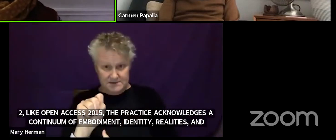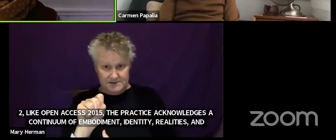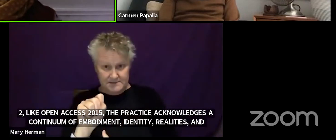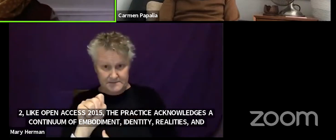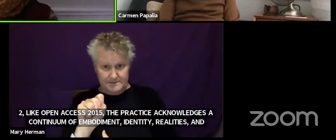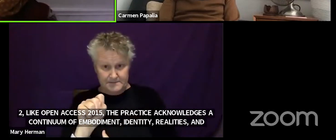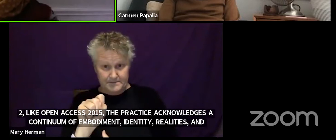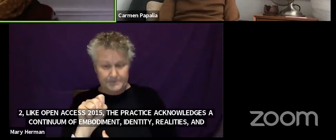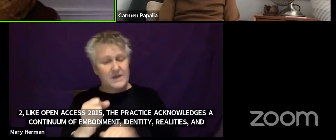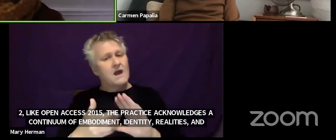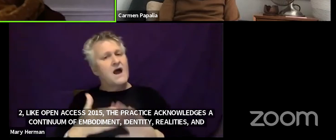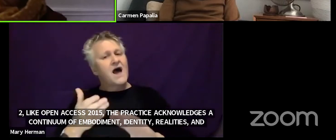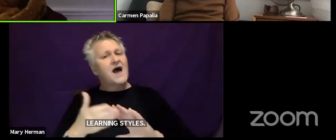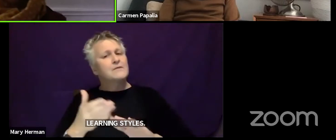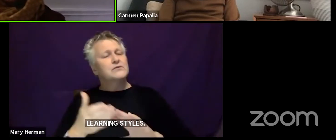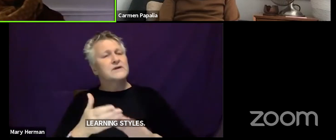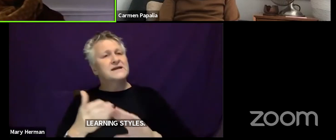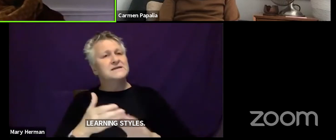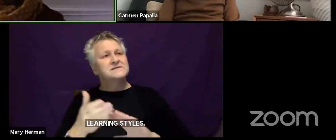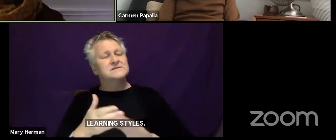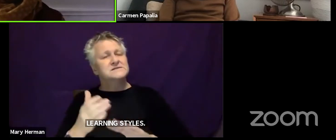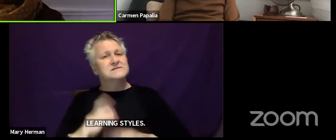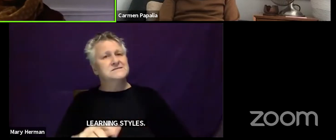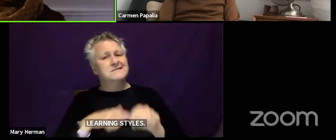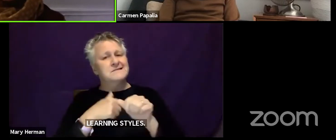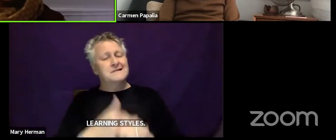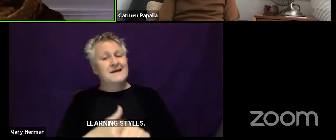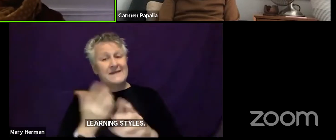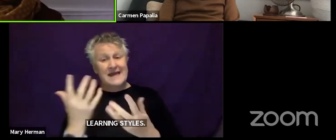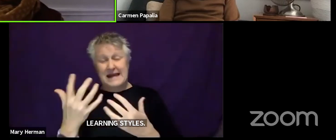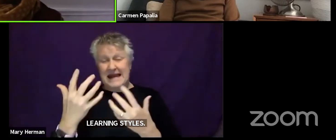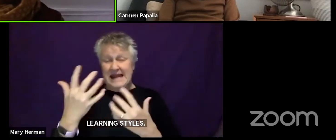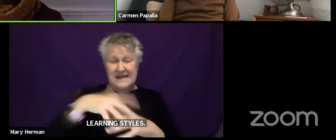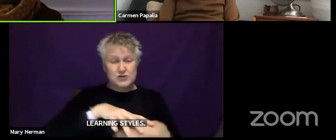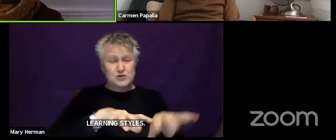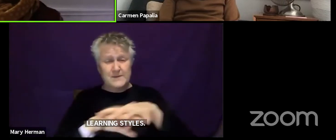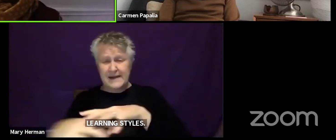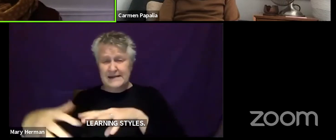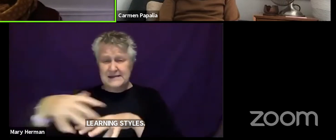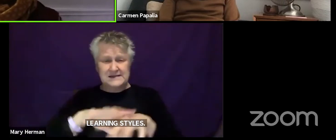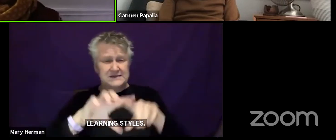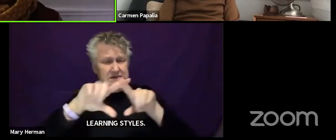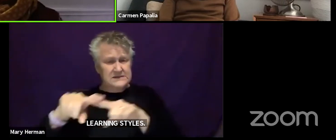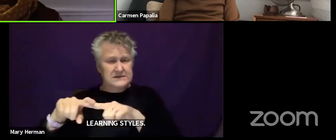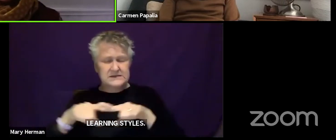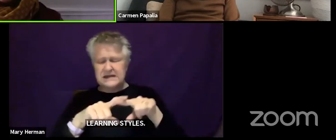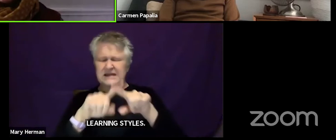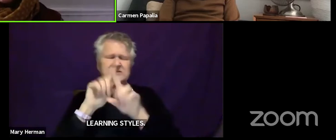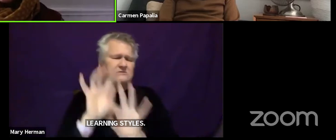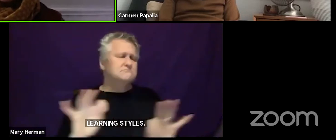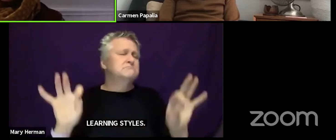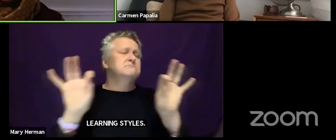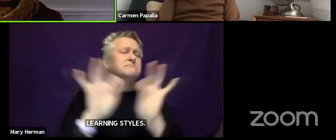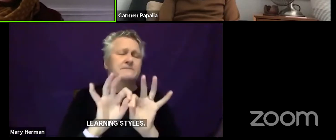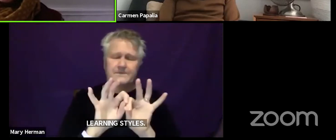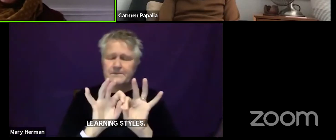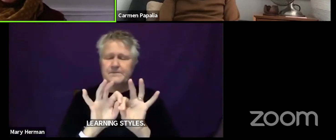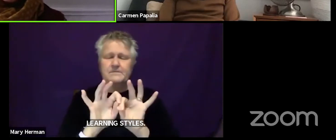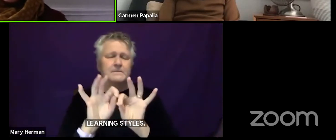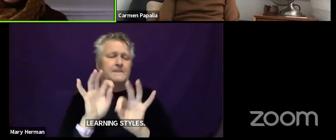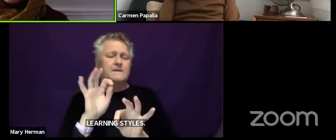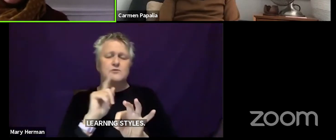It operates under the premise that interdependence is central to the radical restructuring of power.